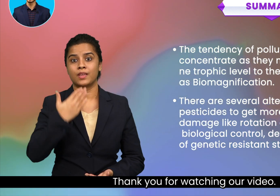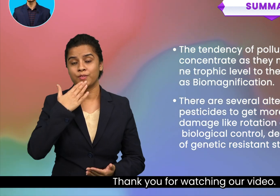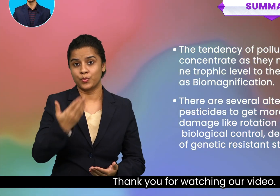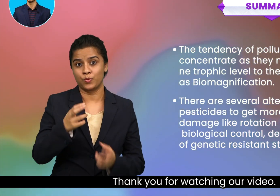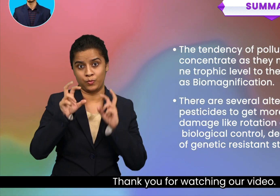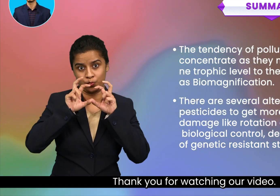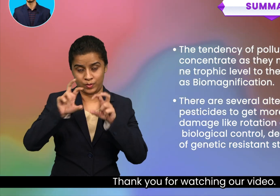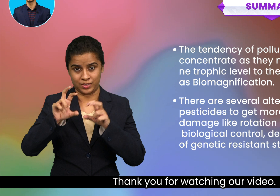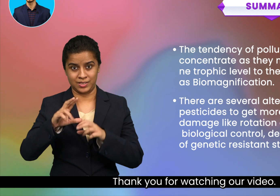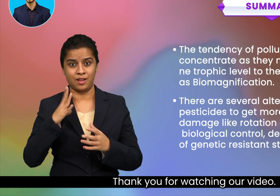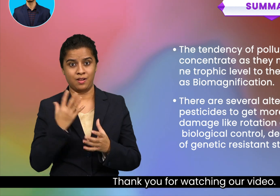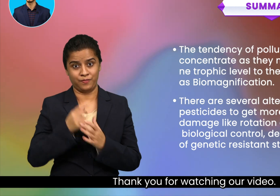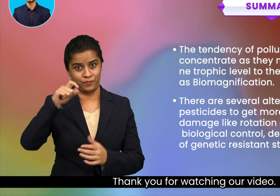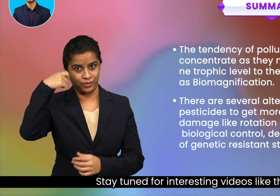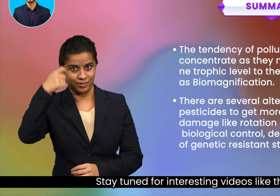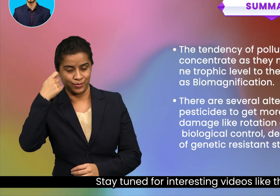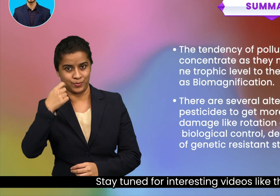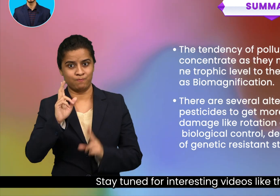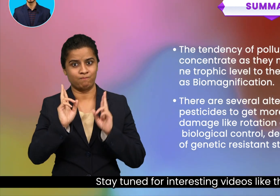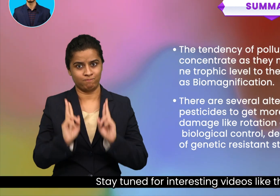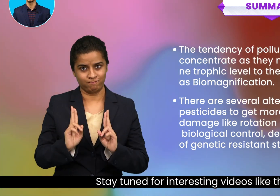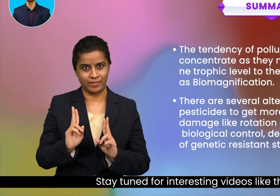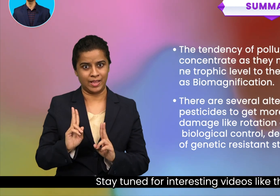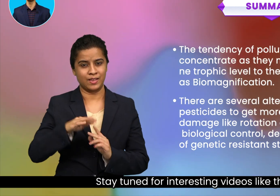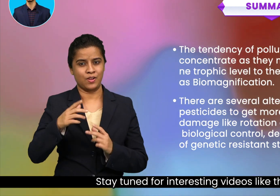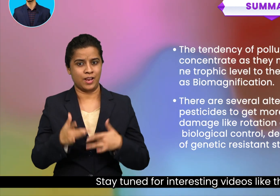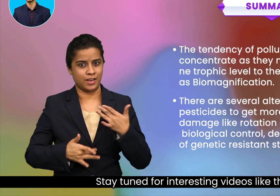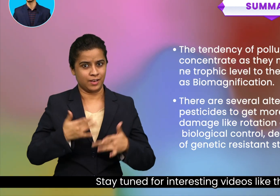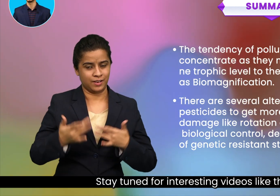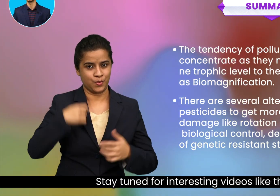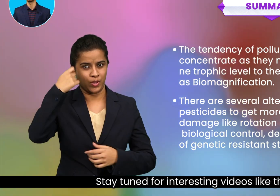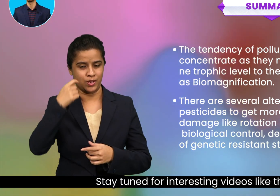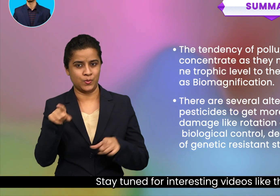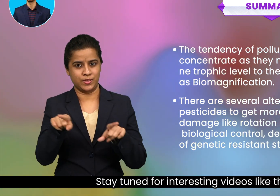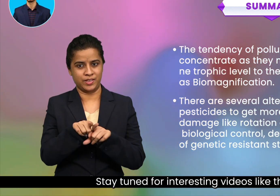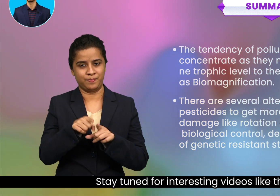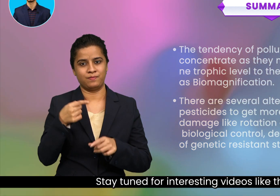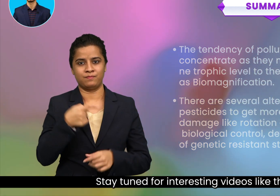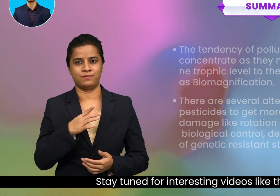Thank you for watching our video. Stay tuned for interesting videos like this.